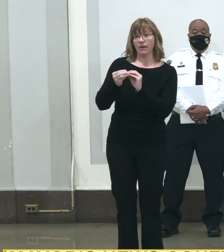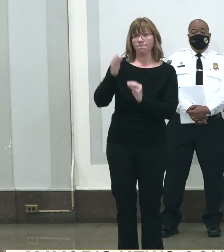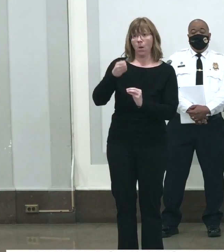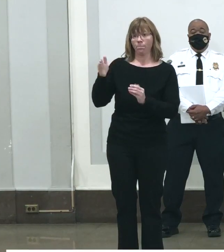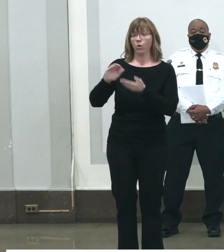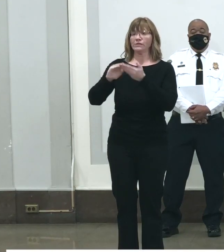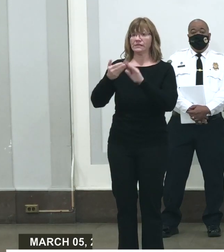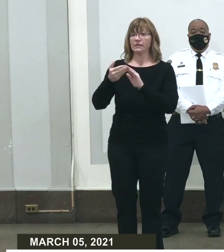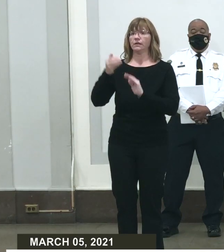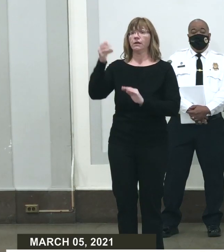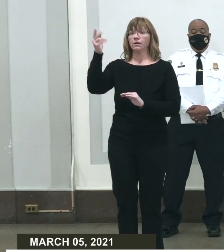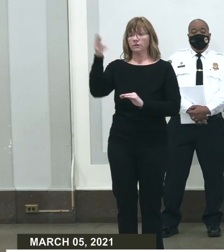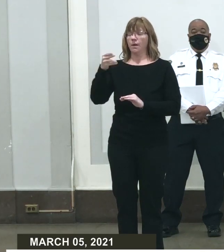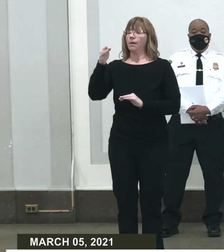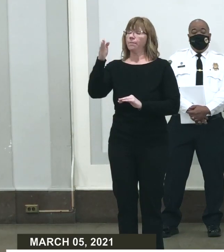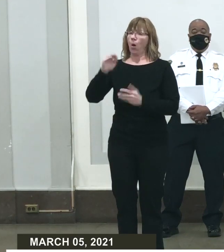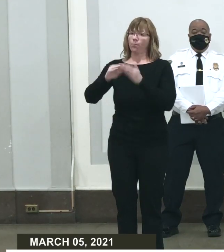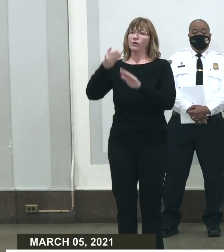baltimorecity.gov/COVAX,